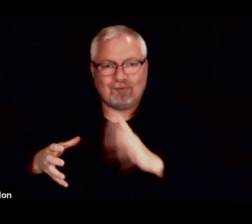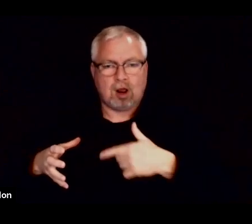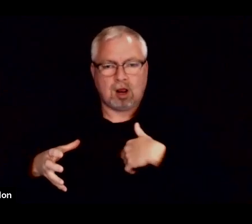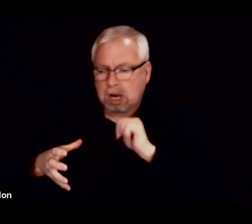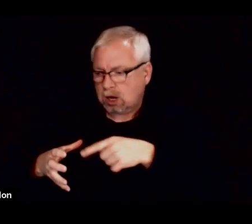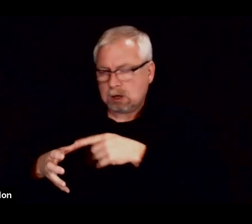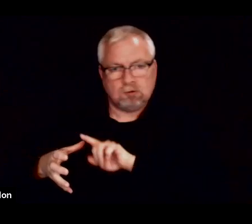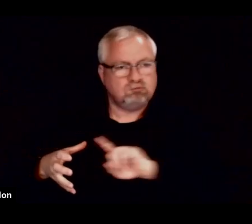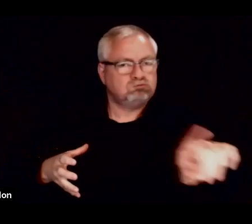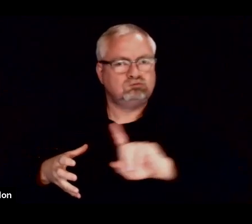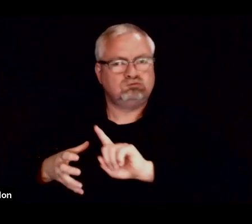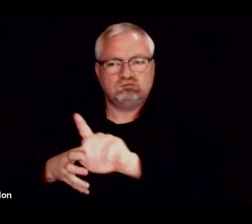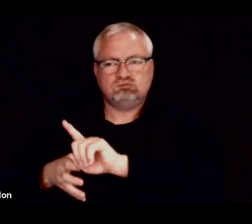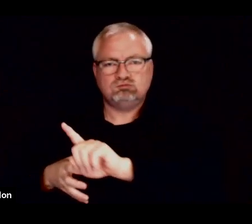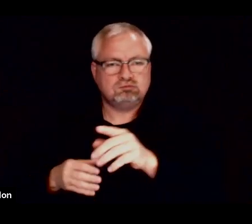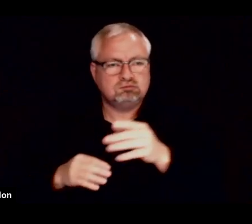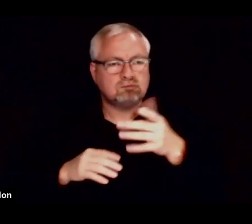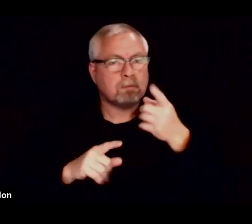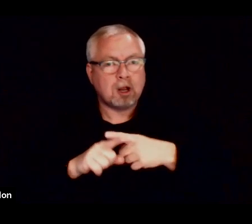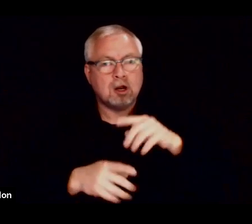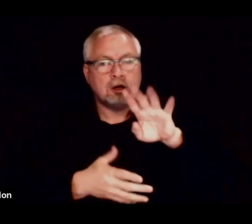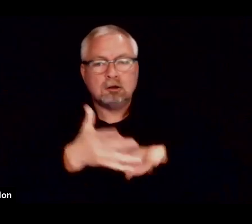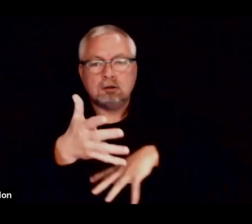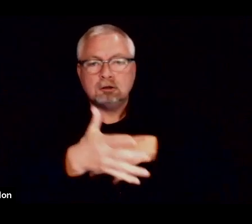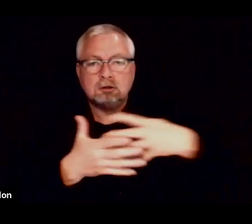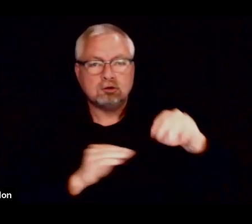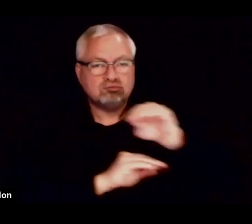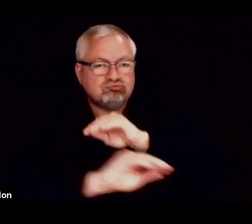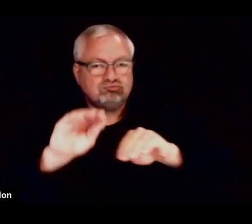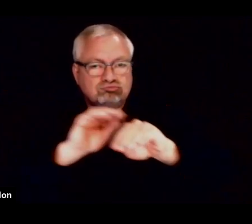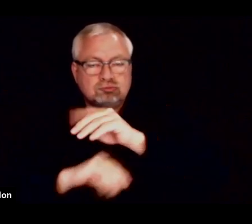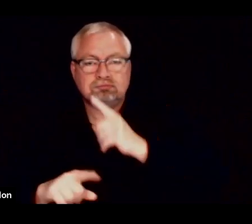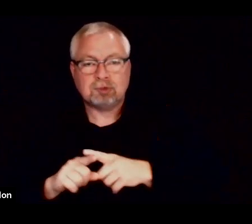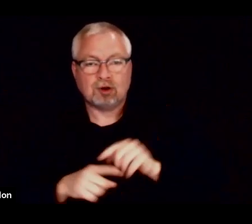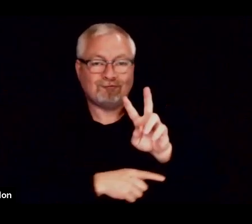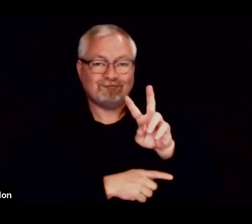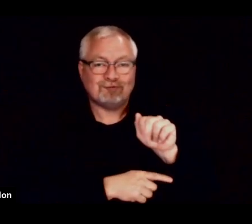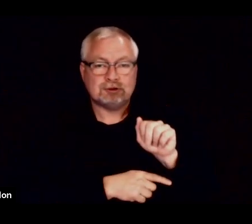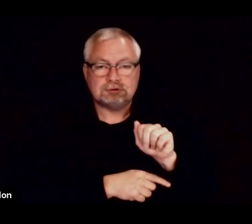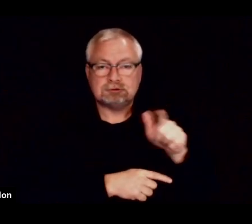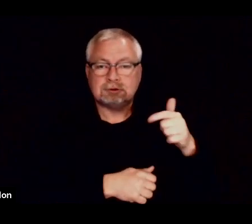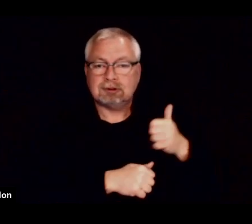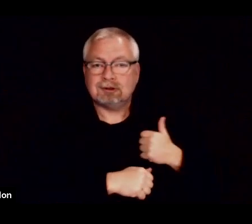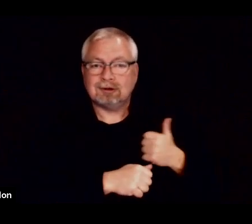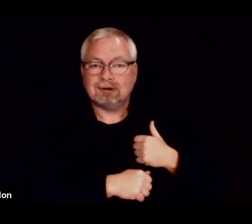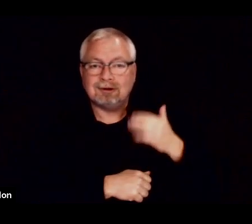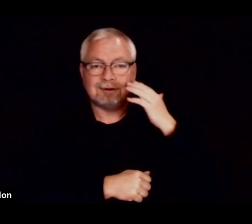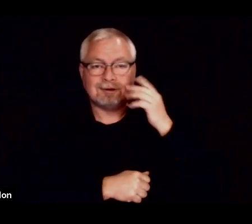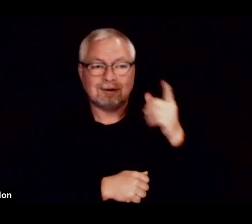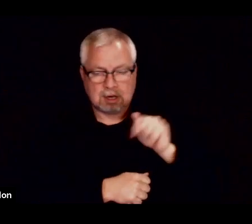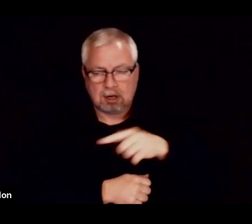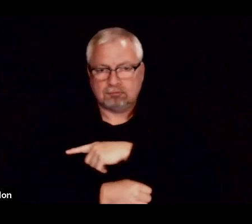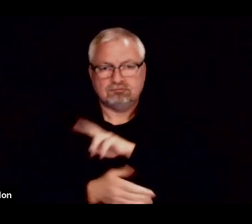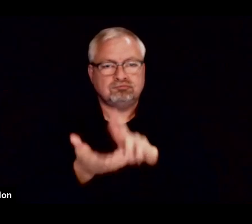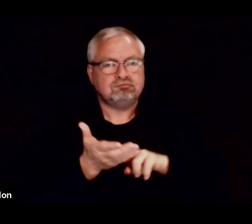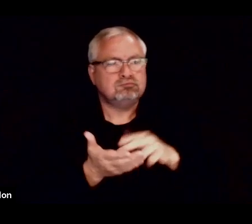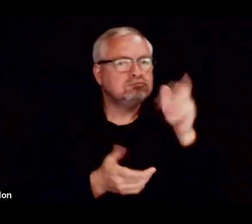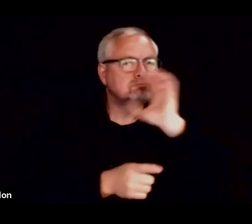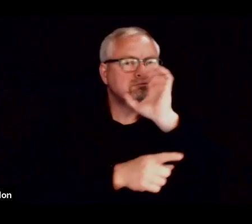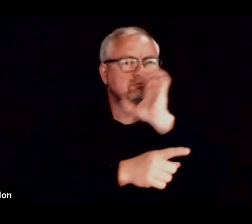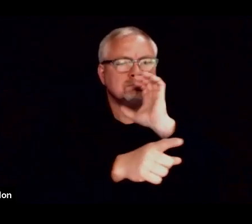have a contract with the Federal Veterans Administration for additional workers for that surge force, as well